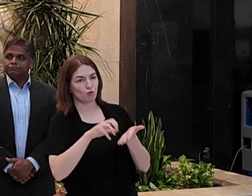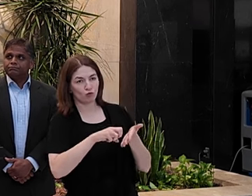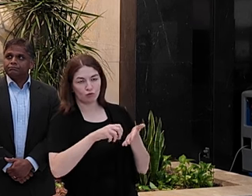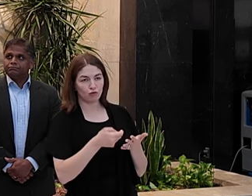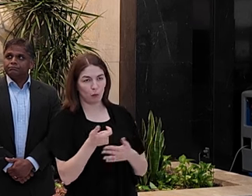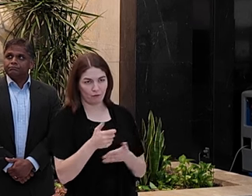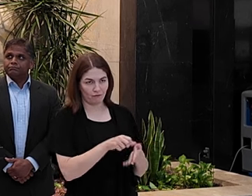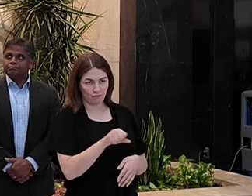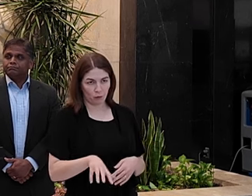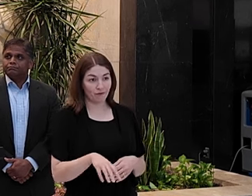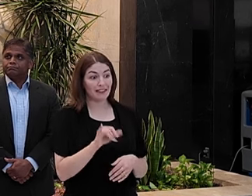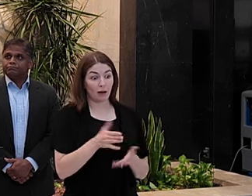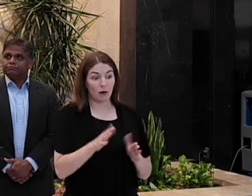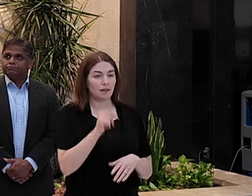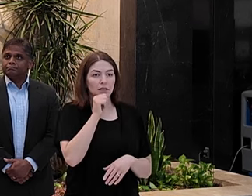into the filters.